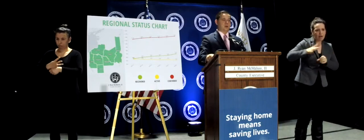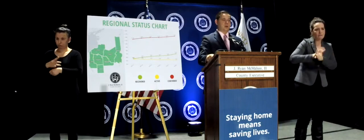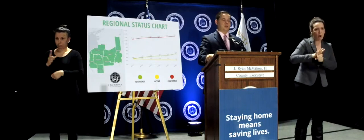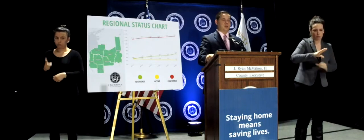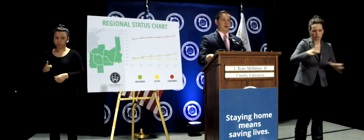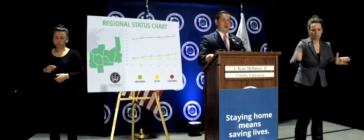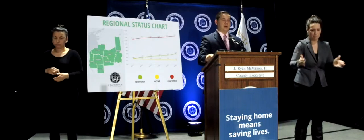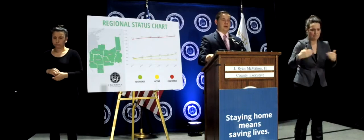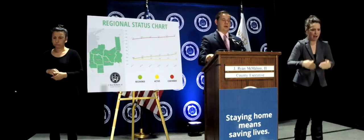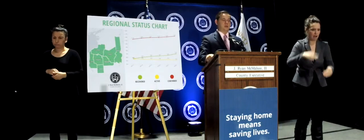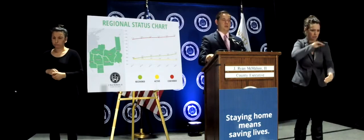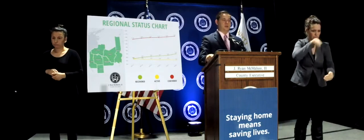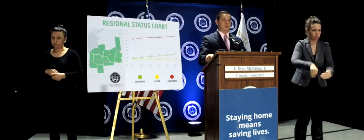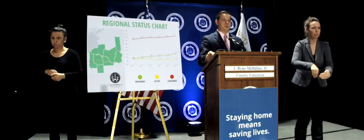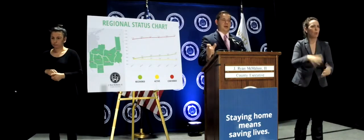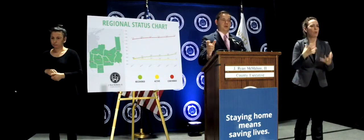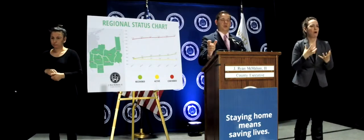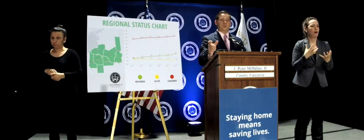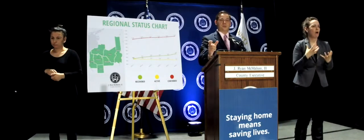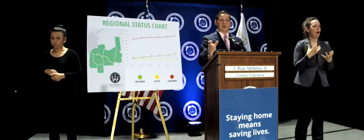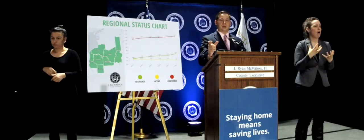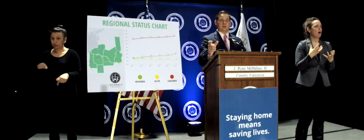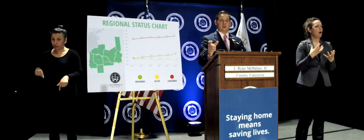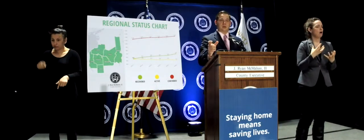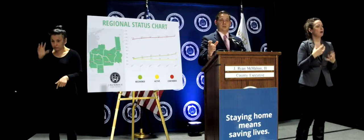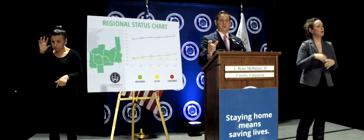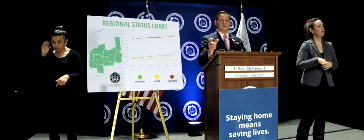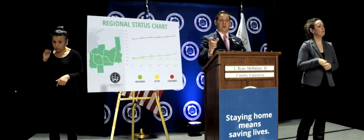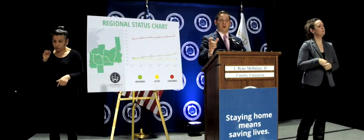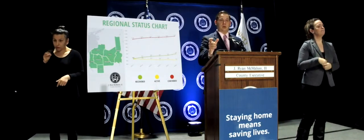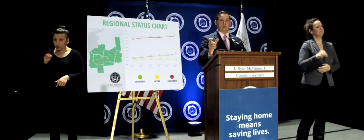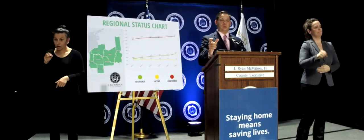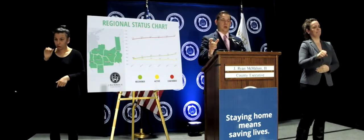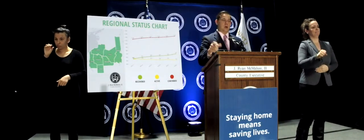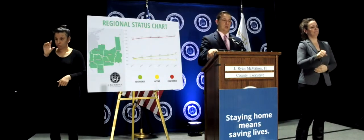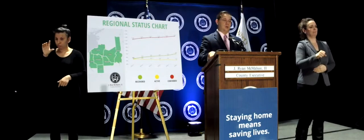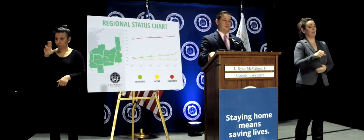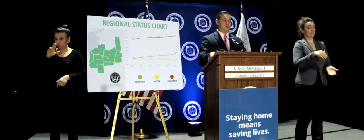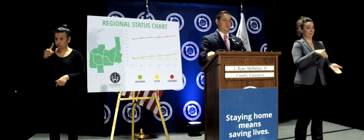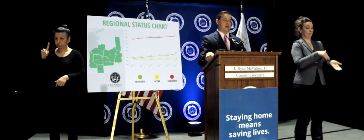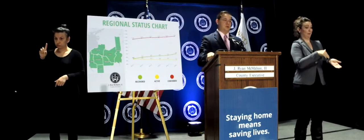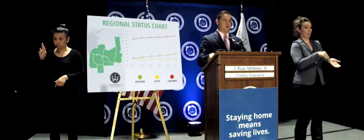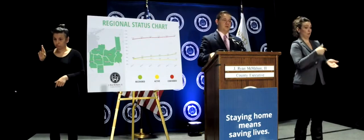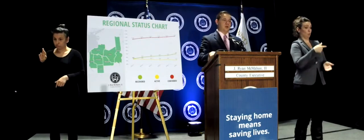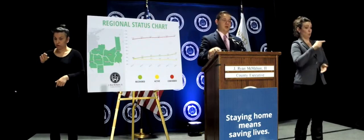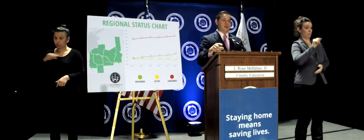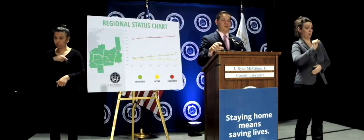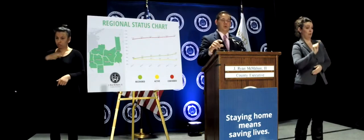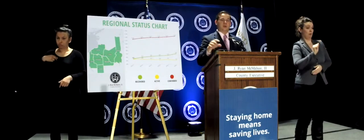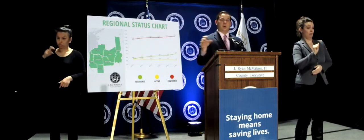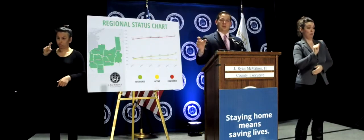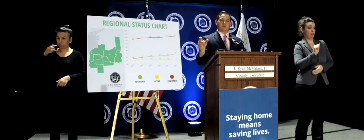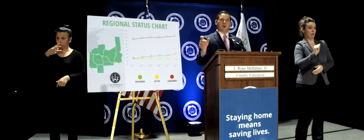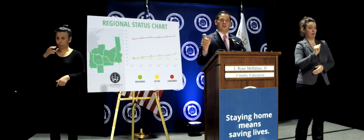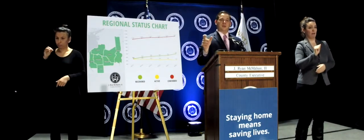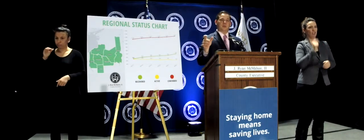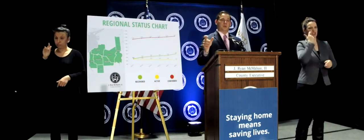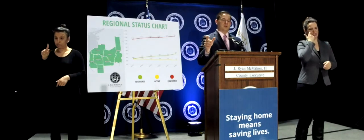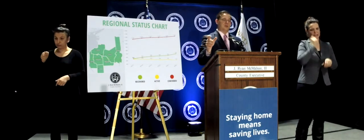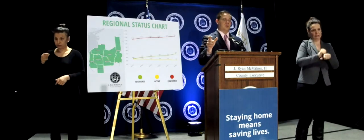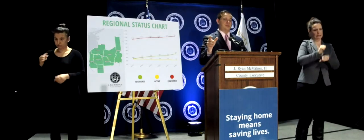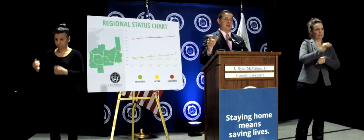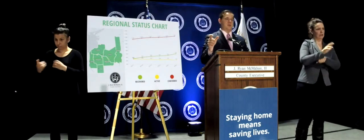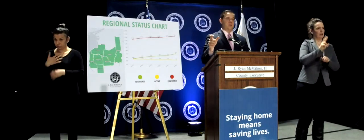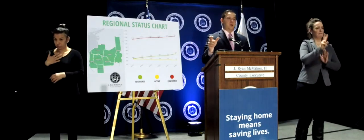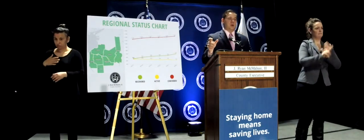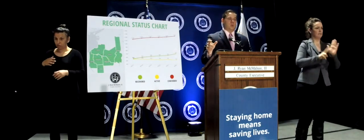and I'll share it on our county Twitter too, is Dr. Gupta sent us a video of these professionals. It's 20 minutes, but I think it would be